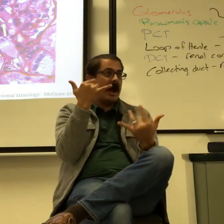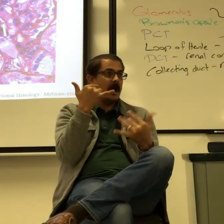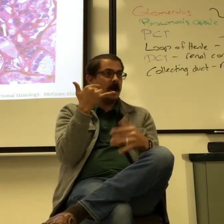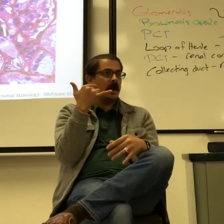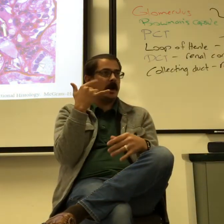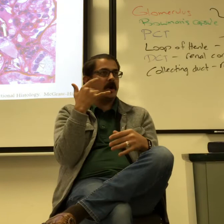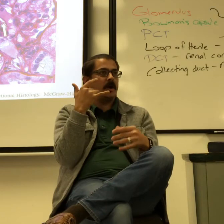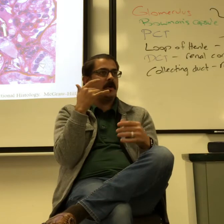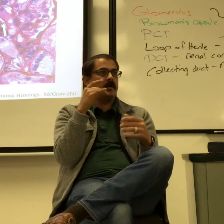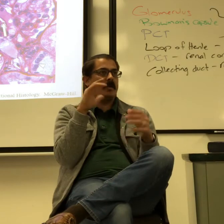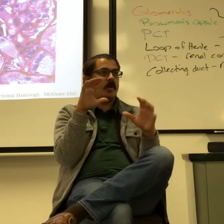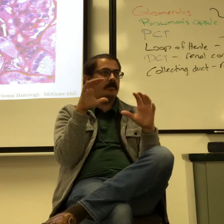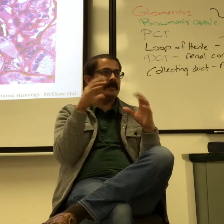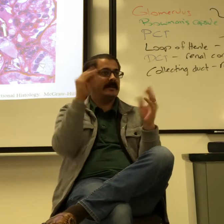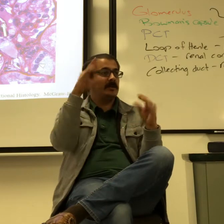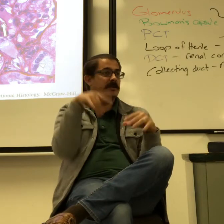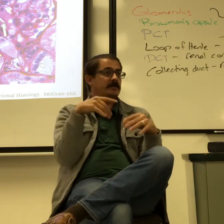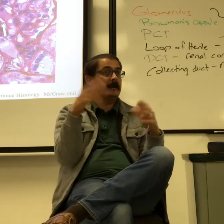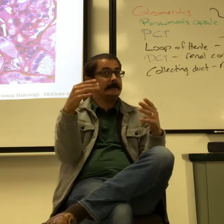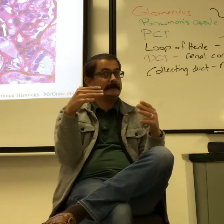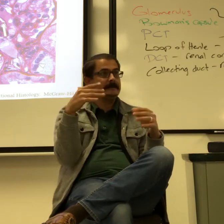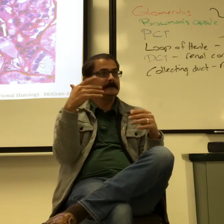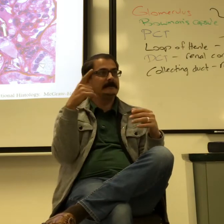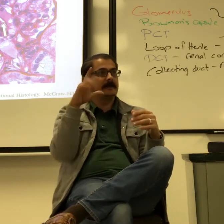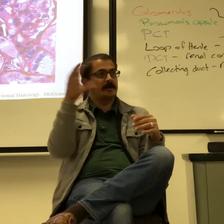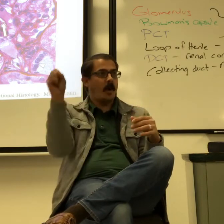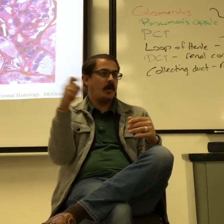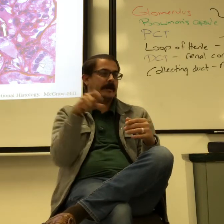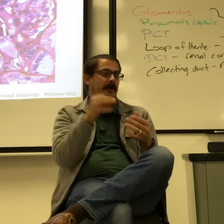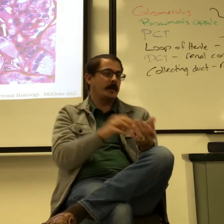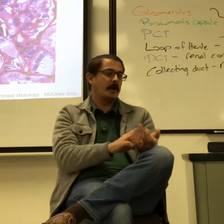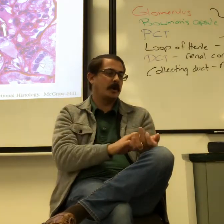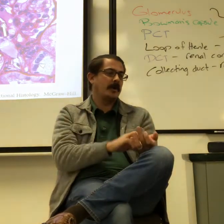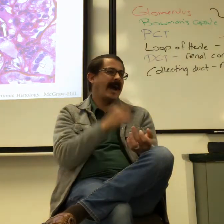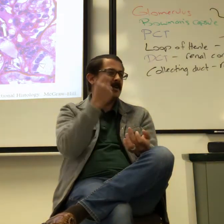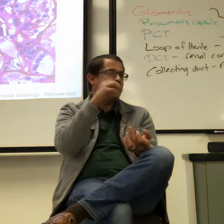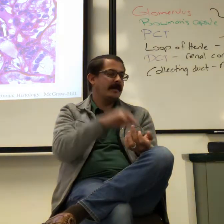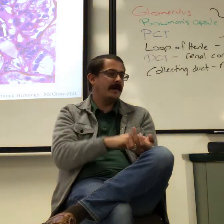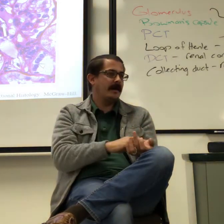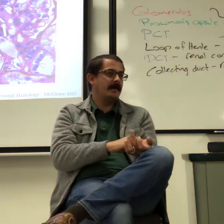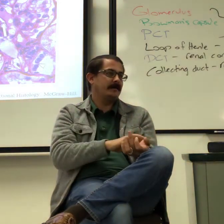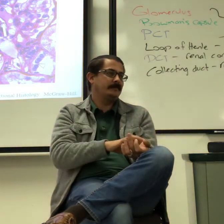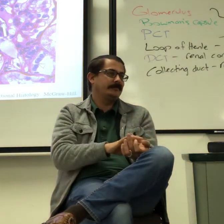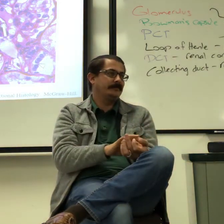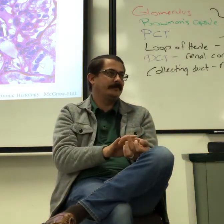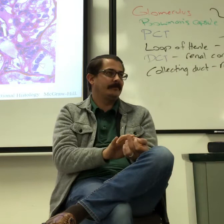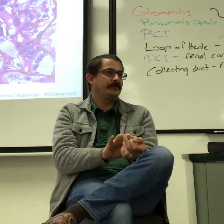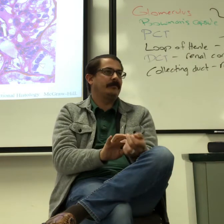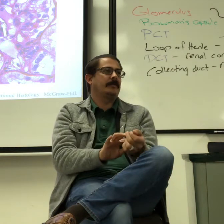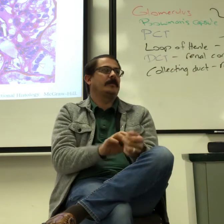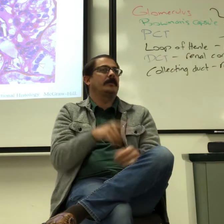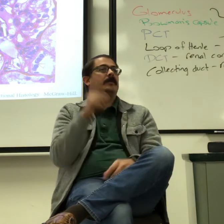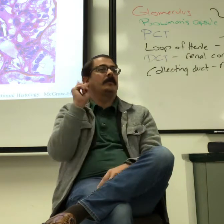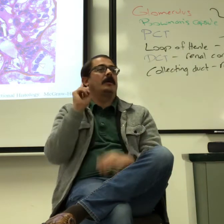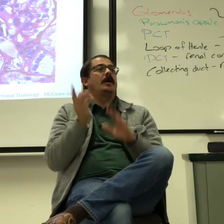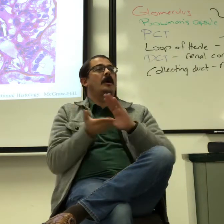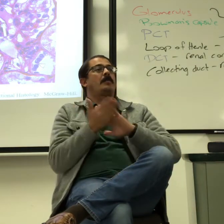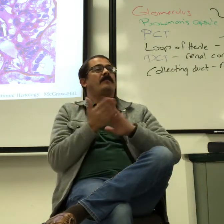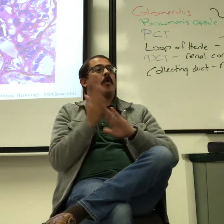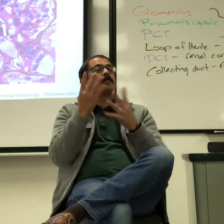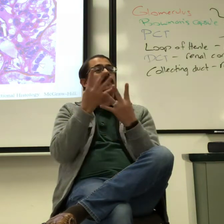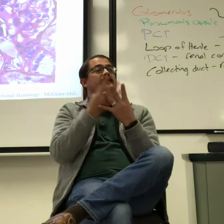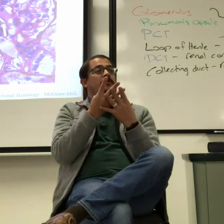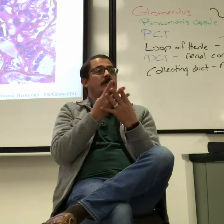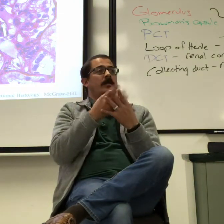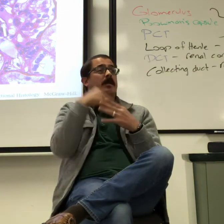Glomerulus. Doesn't it look like a ball of yarn? It really does. It's a capillary bed. It performs filtration. It looks